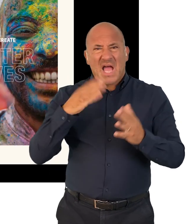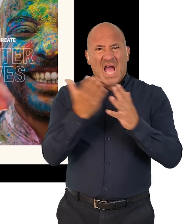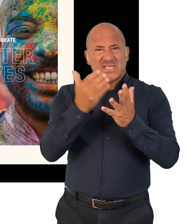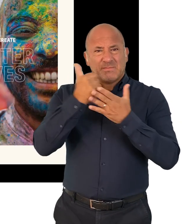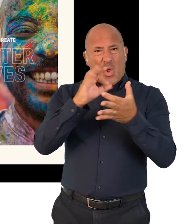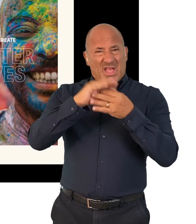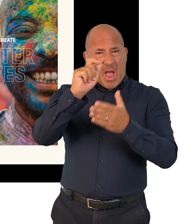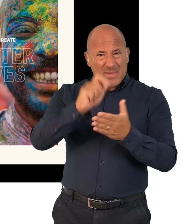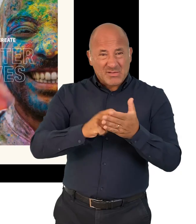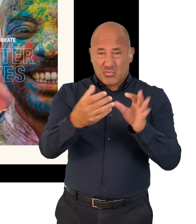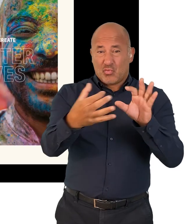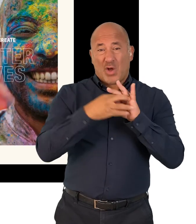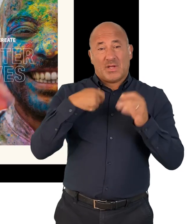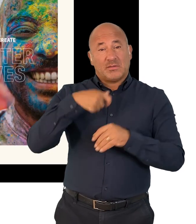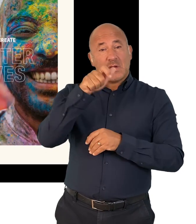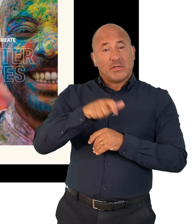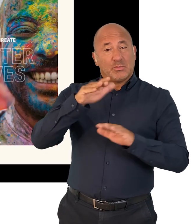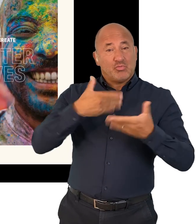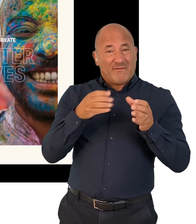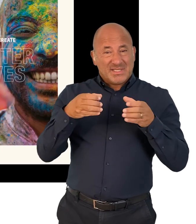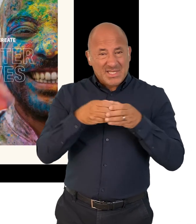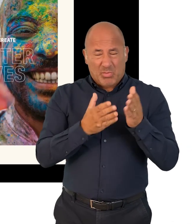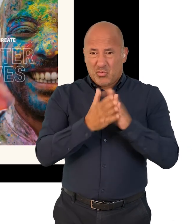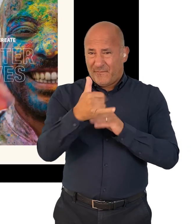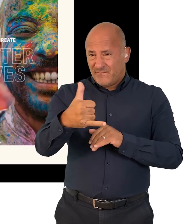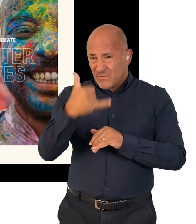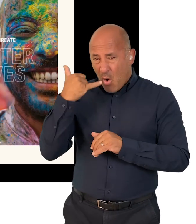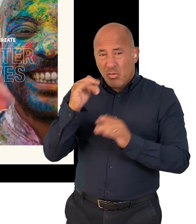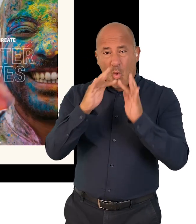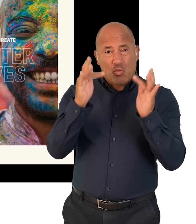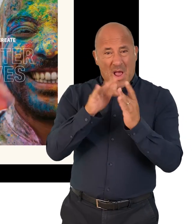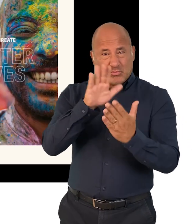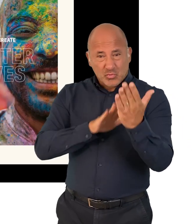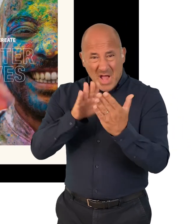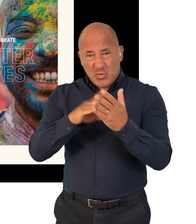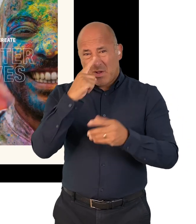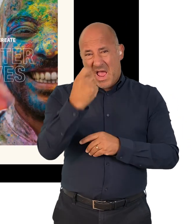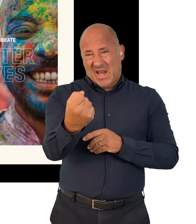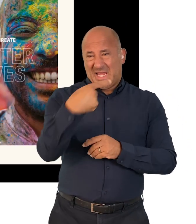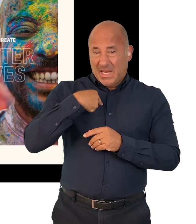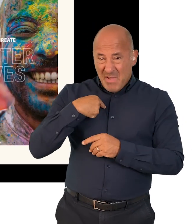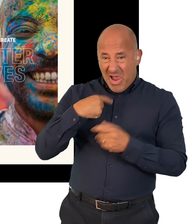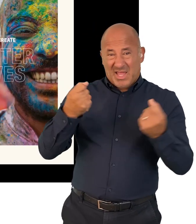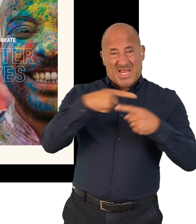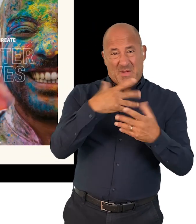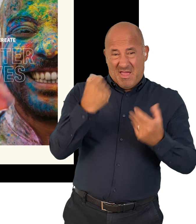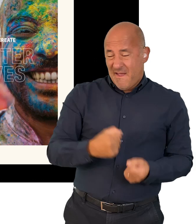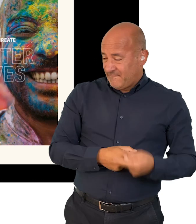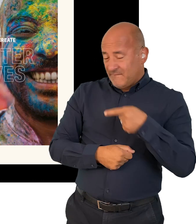support with your application, you can contact the customer services team via phone or web chat, or you can email